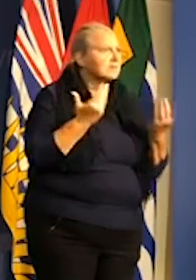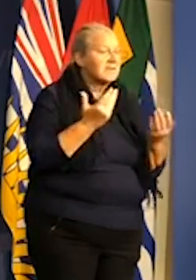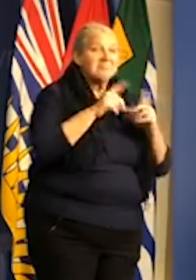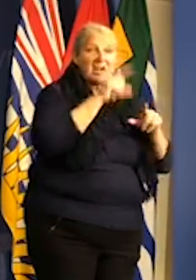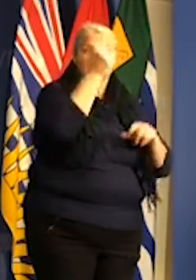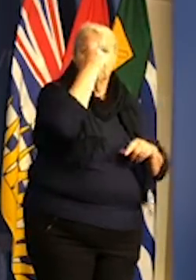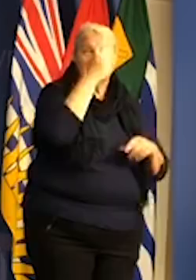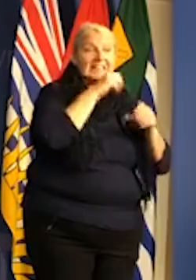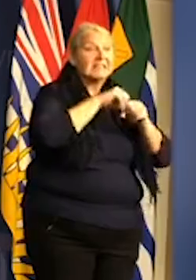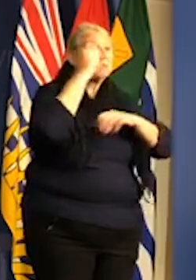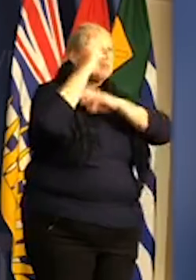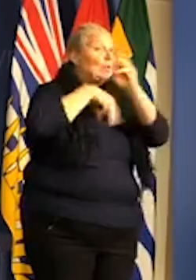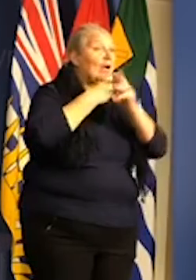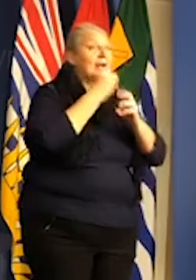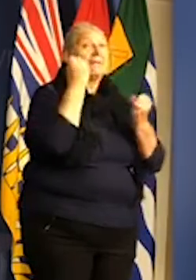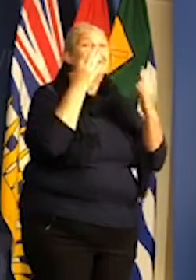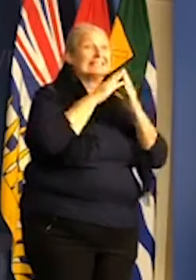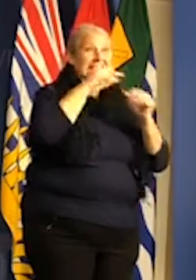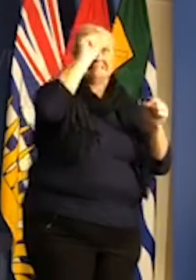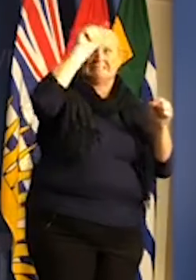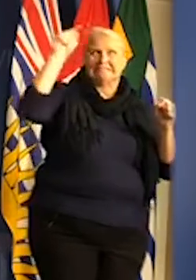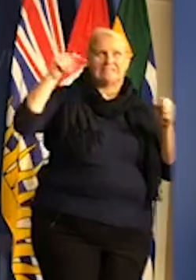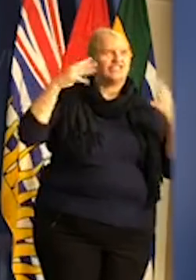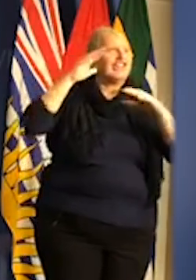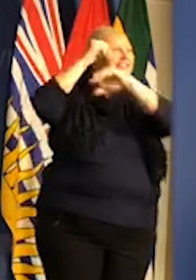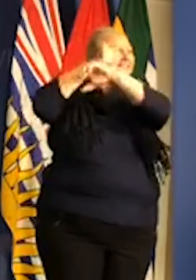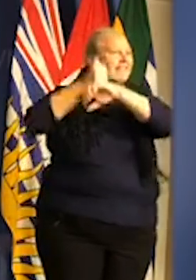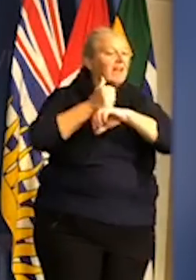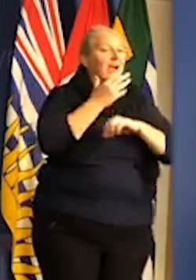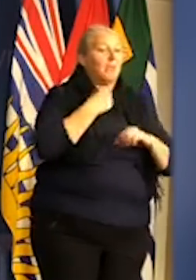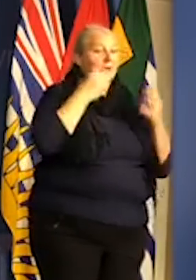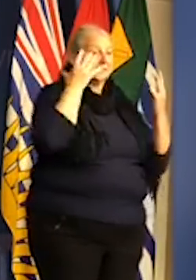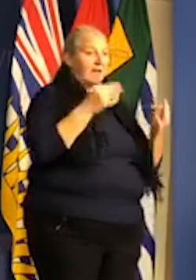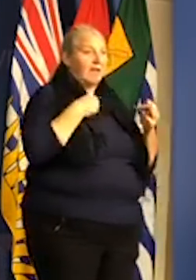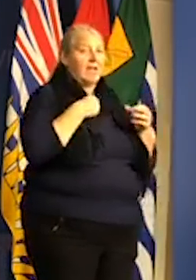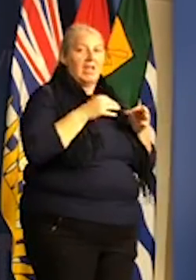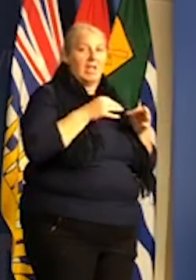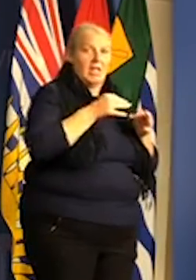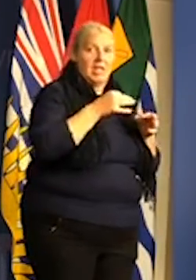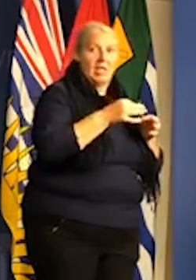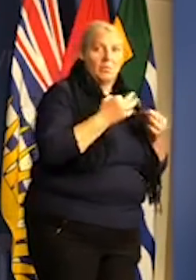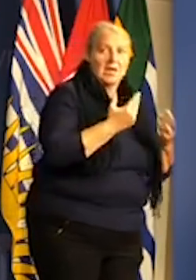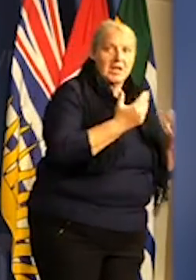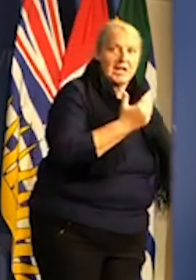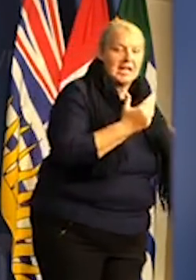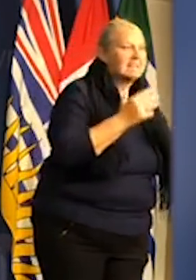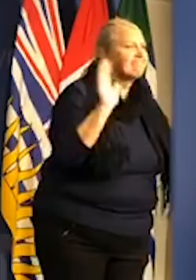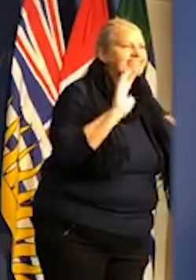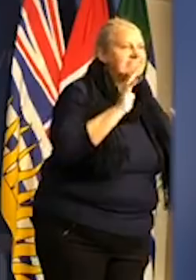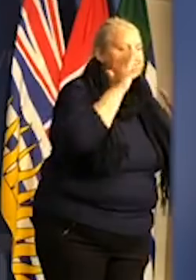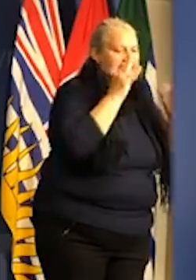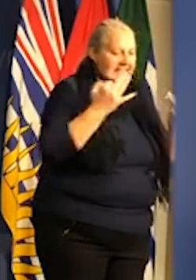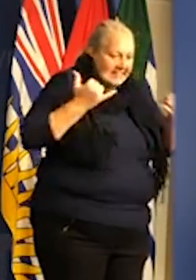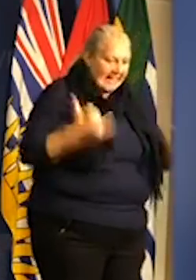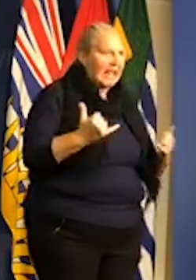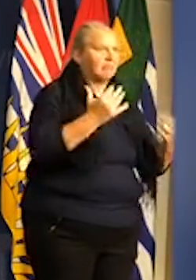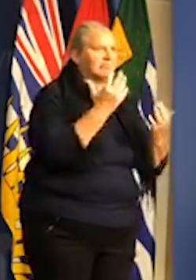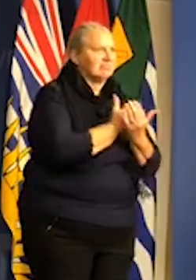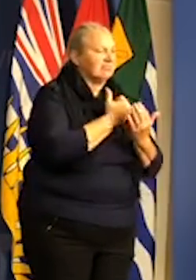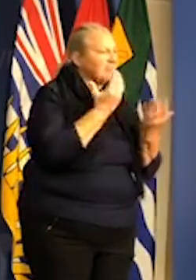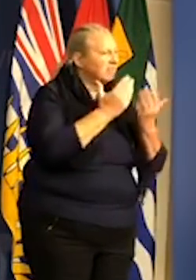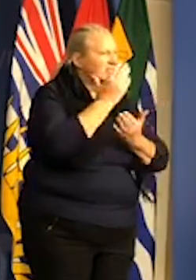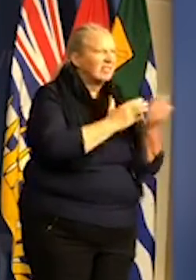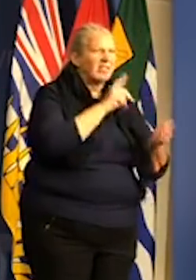other cities around the world, and we felt we needed to act sooner rather than later. Some will ask why.